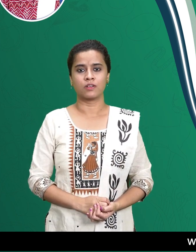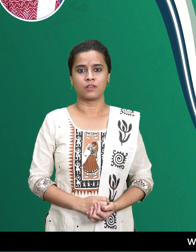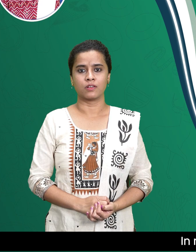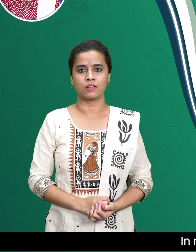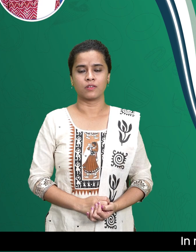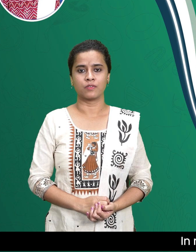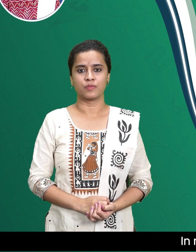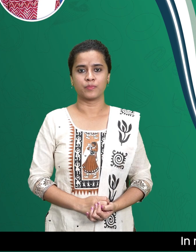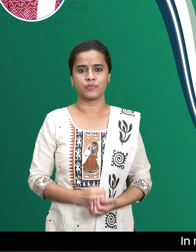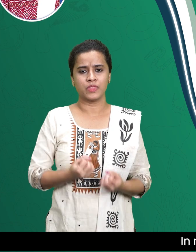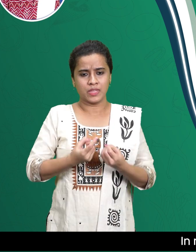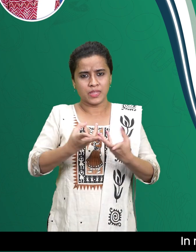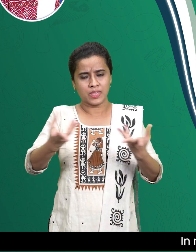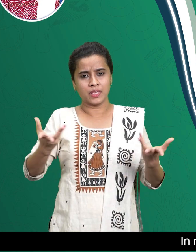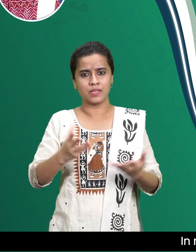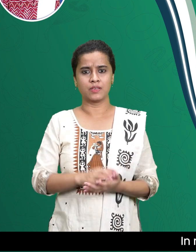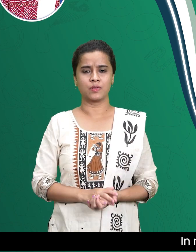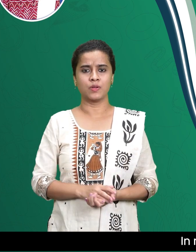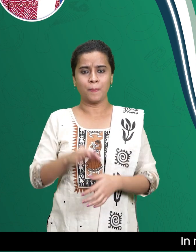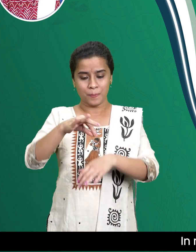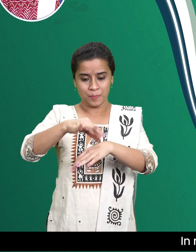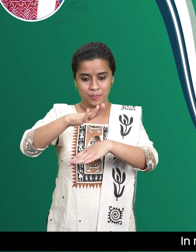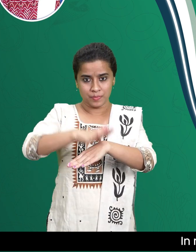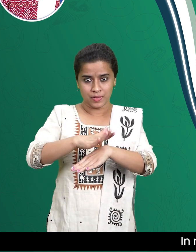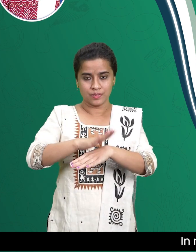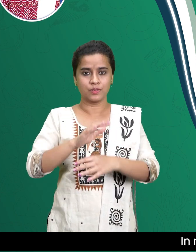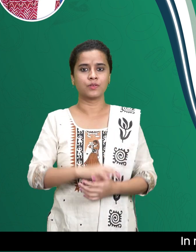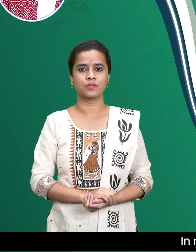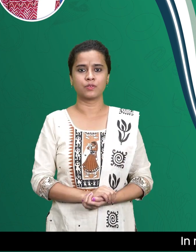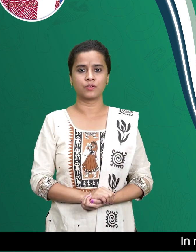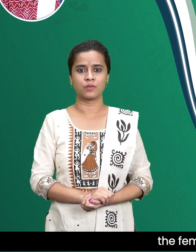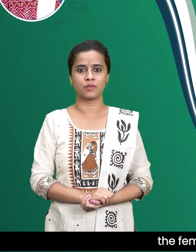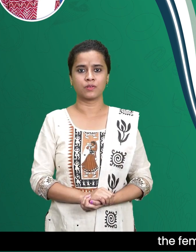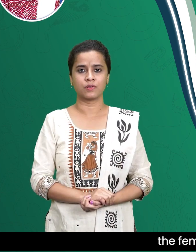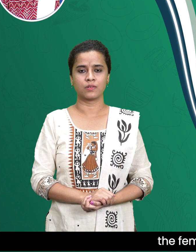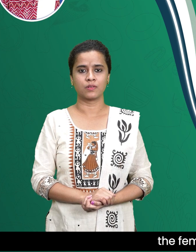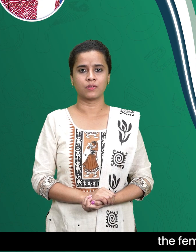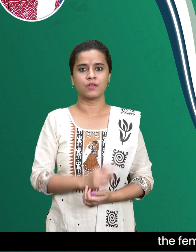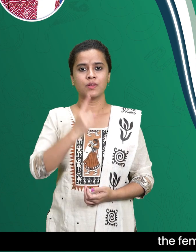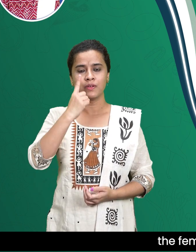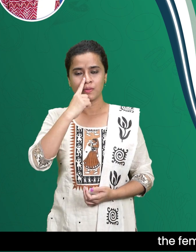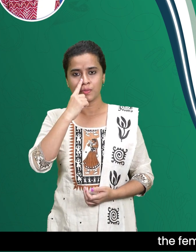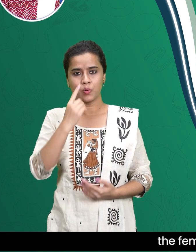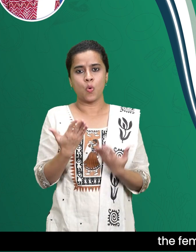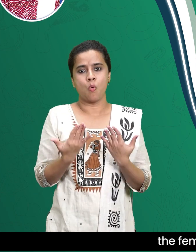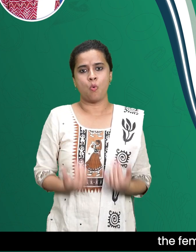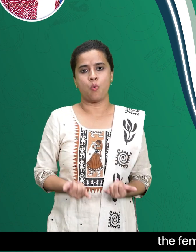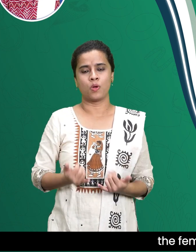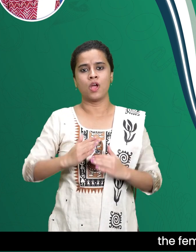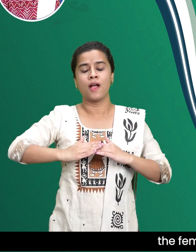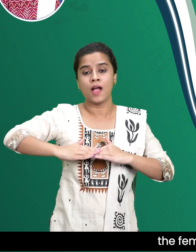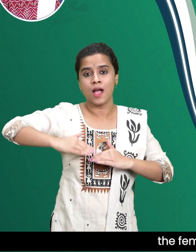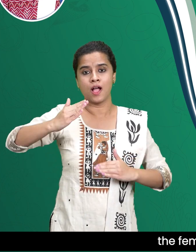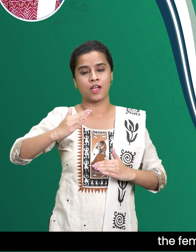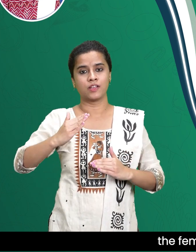In many species of mosquitoes, the females need highly